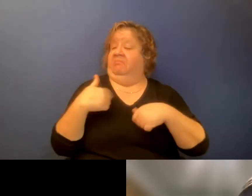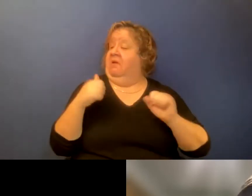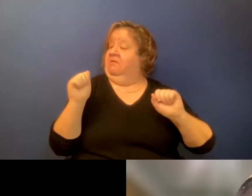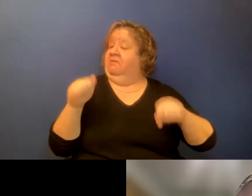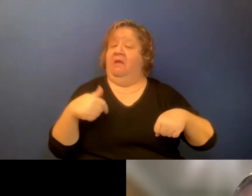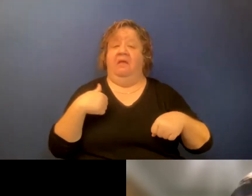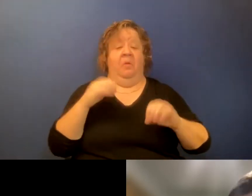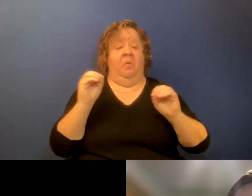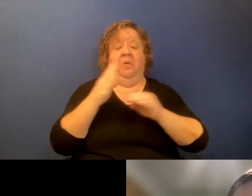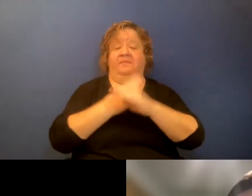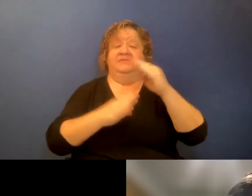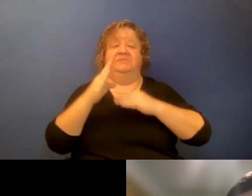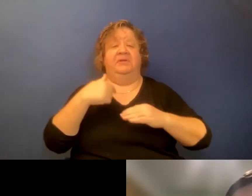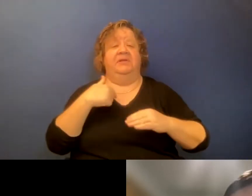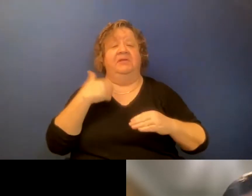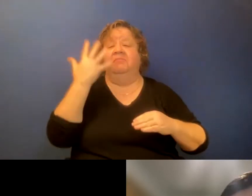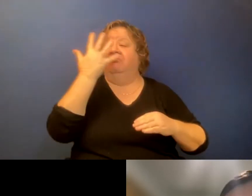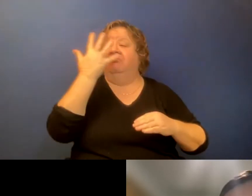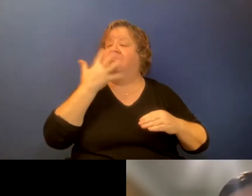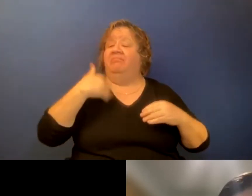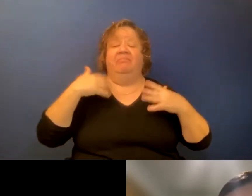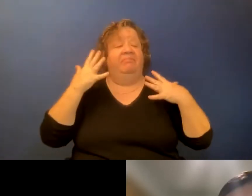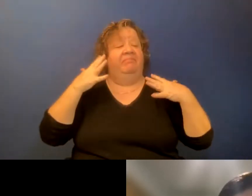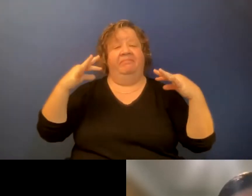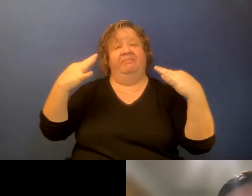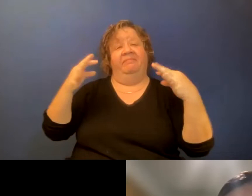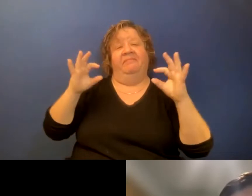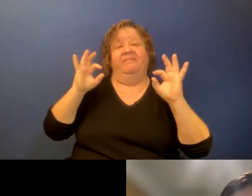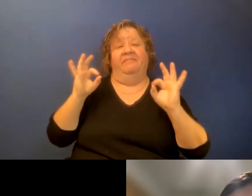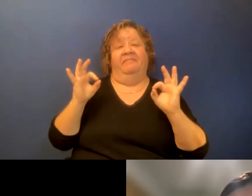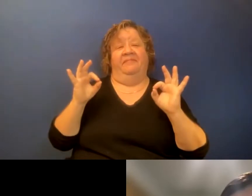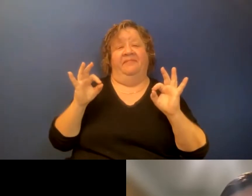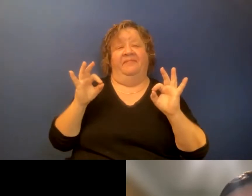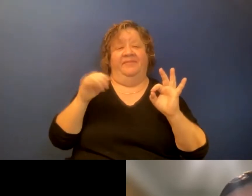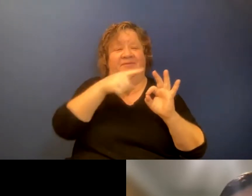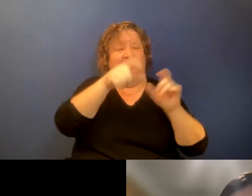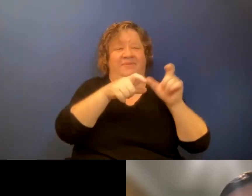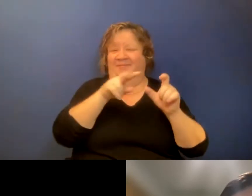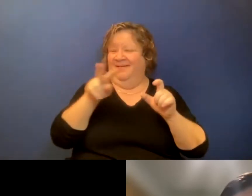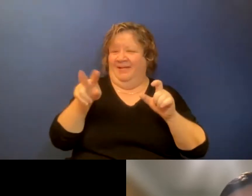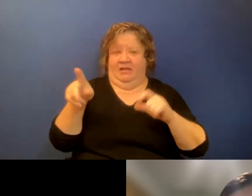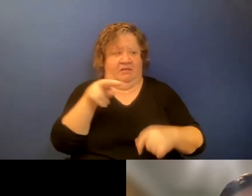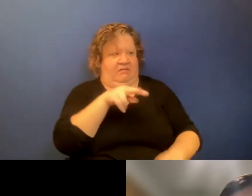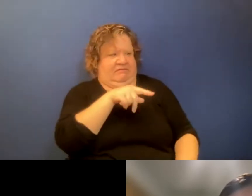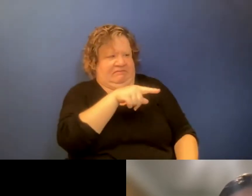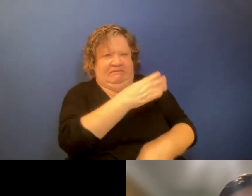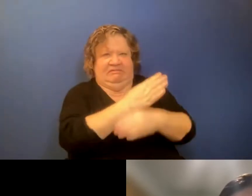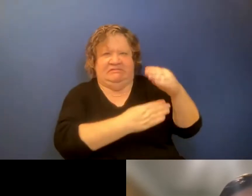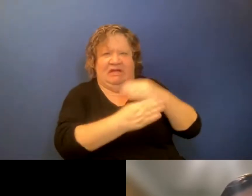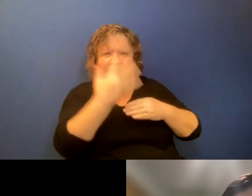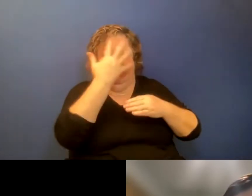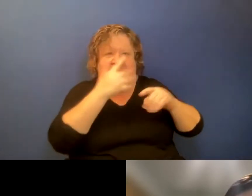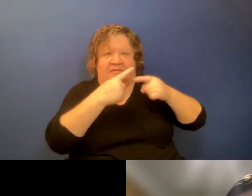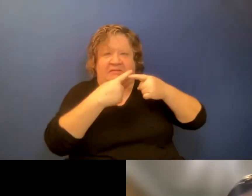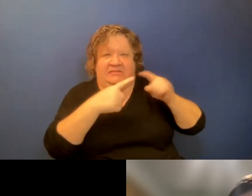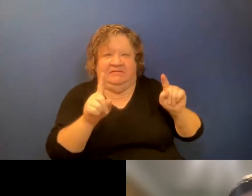and behavior to really live a life of value. And it's really a common thinking that leads people thinking you need to be fixed to be fit for